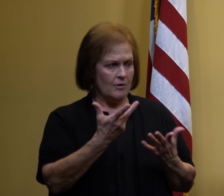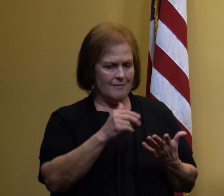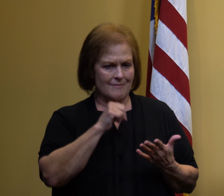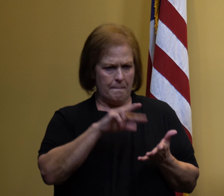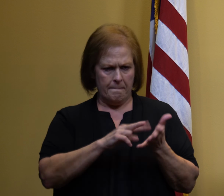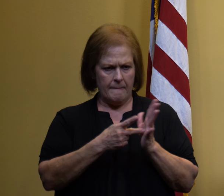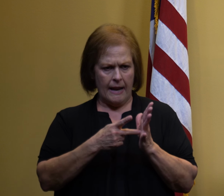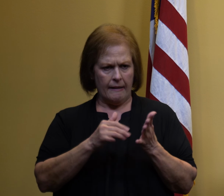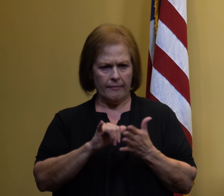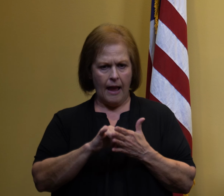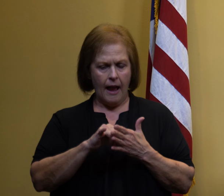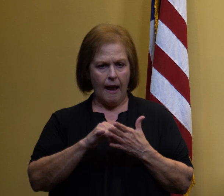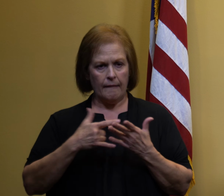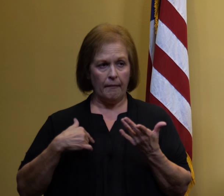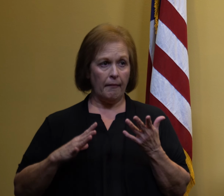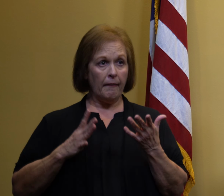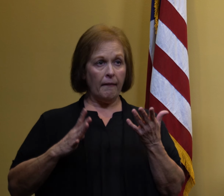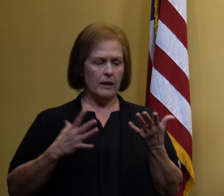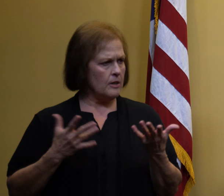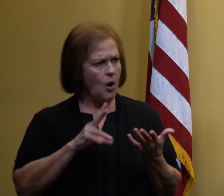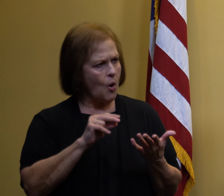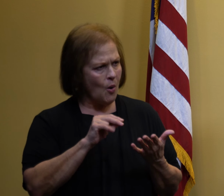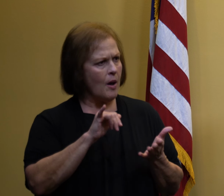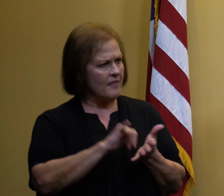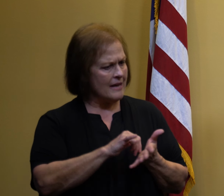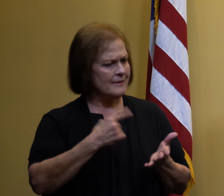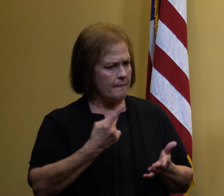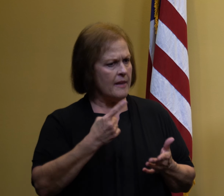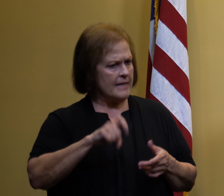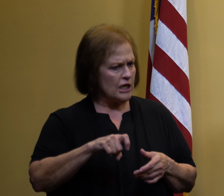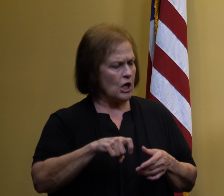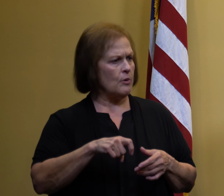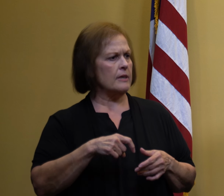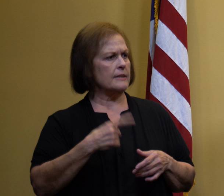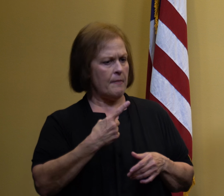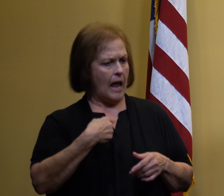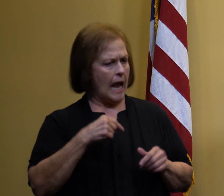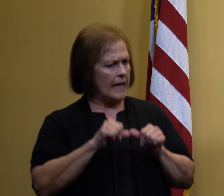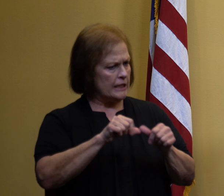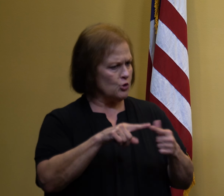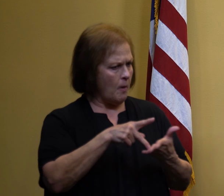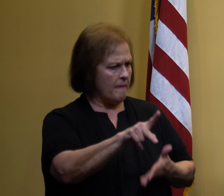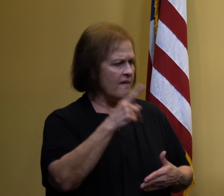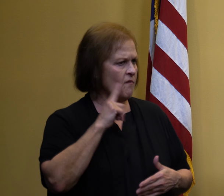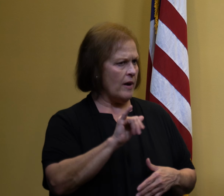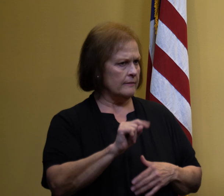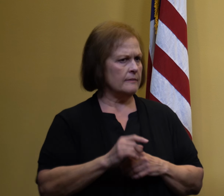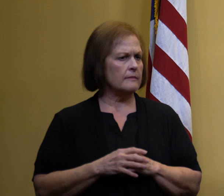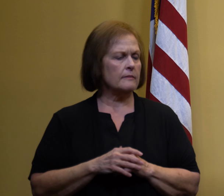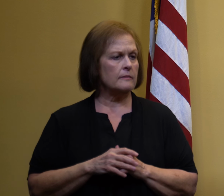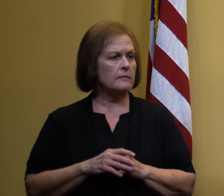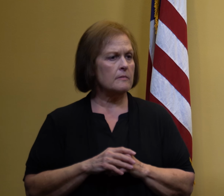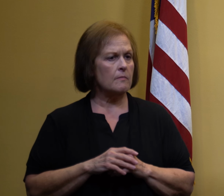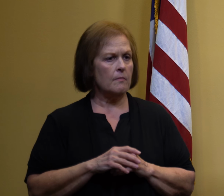something that I deem necessary, and it's something that I've paid for and I continue to pay for. Thank you. WWL and then Fox 8, and then